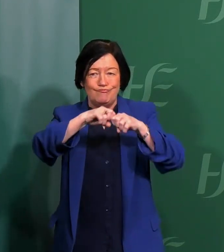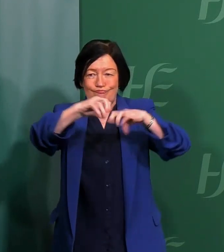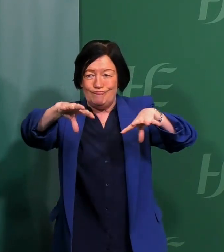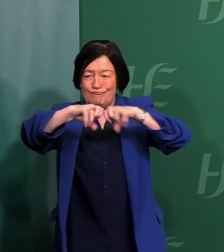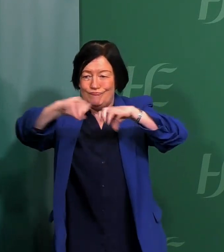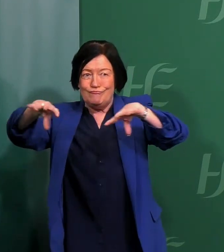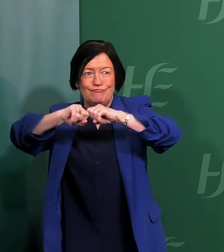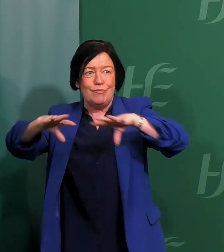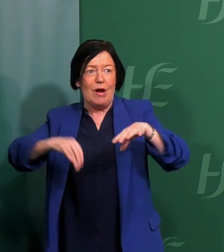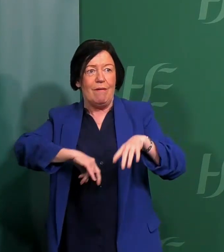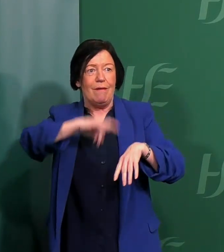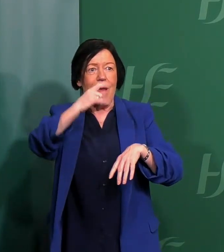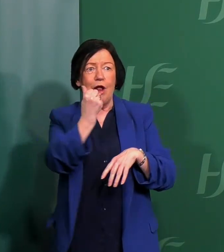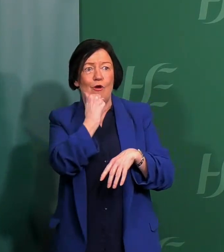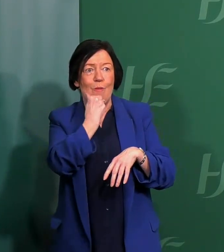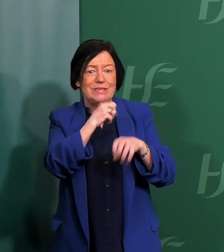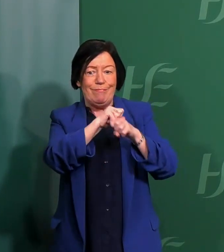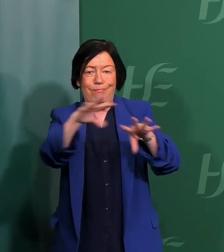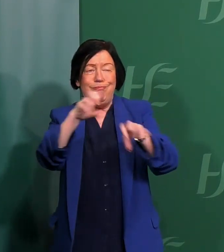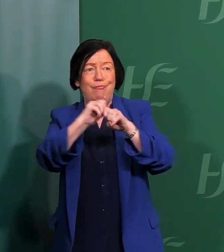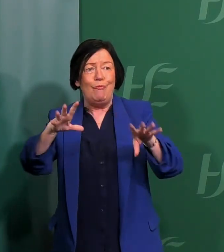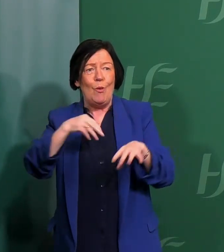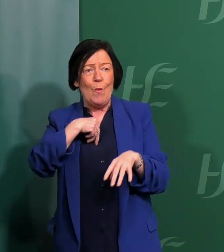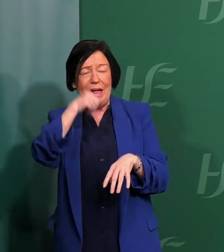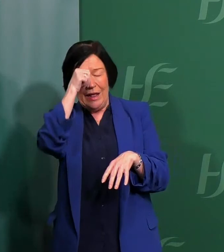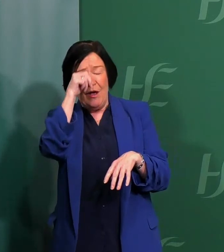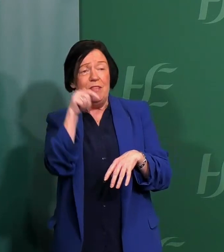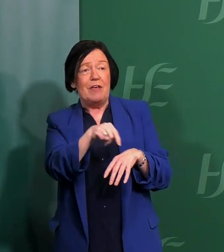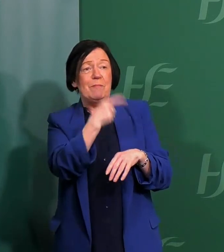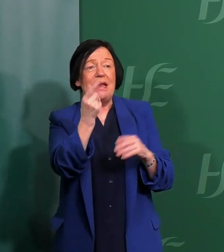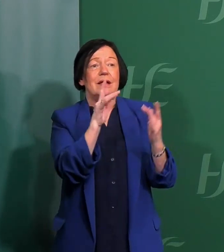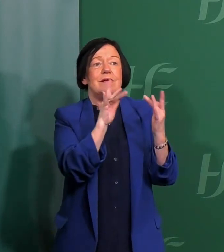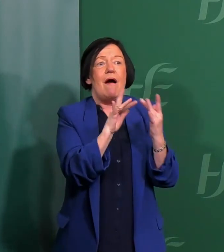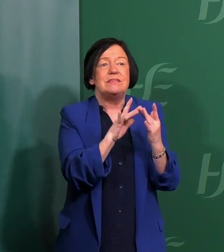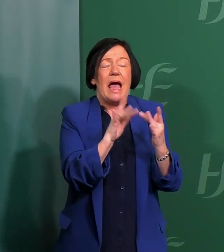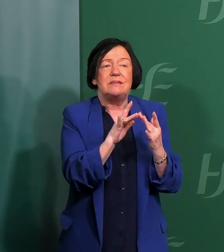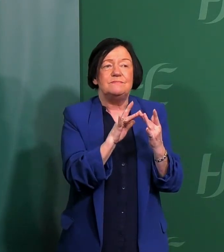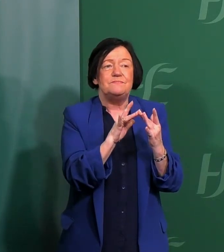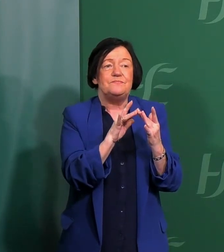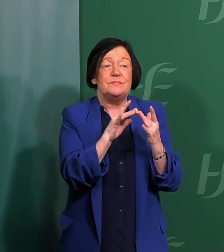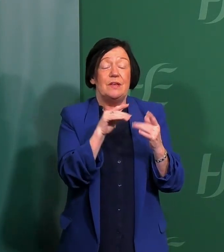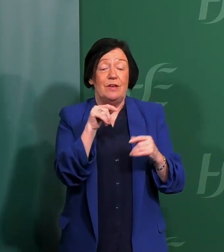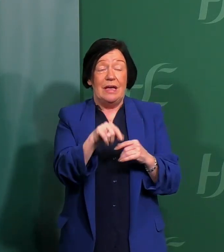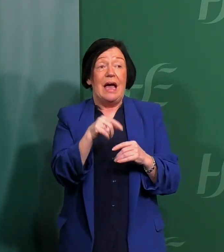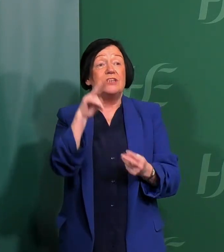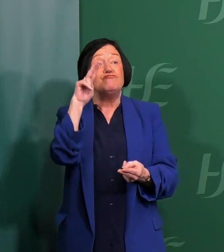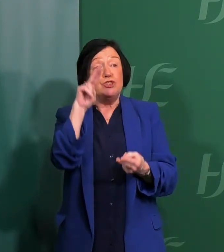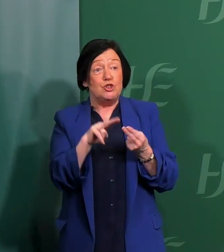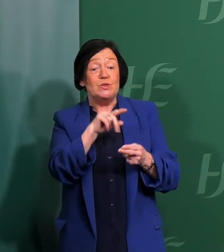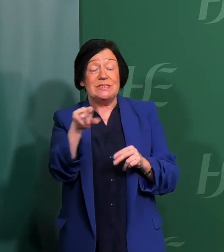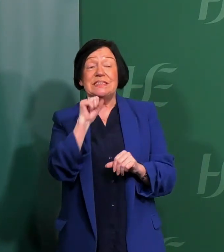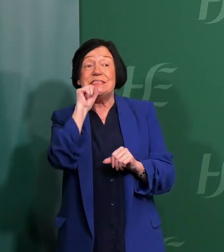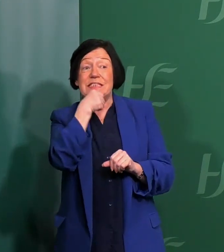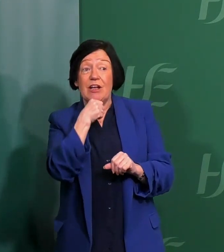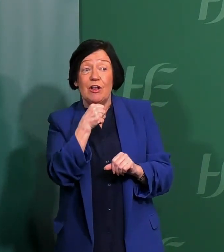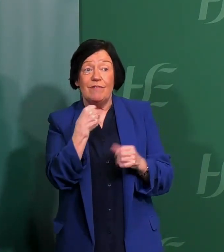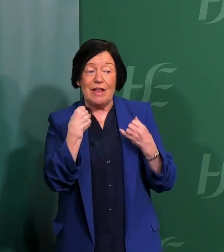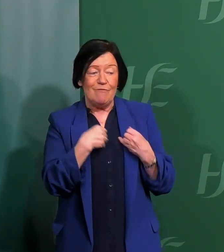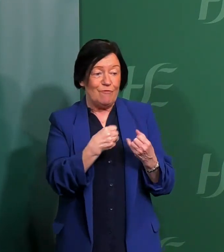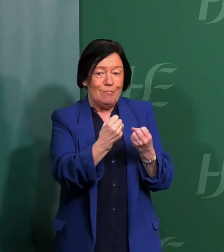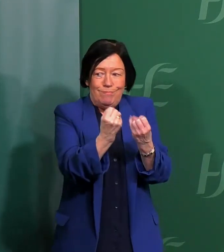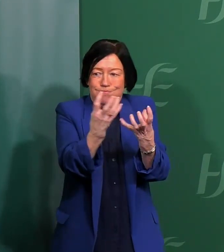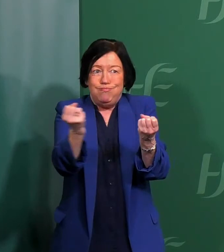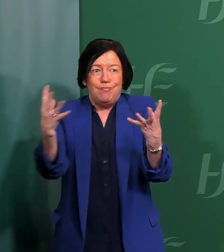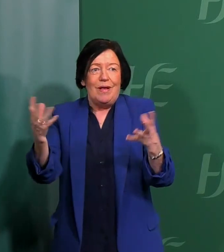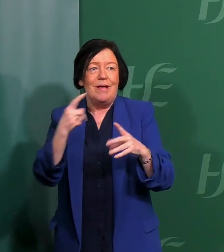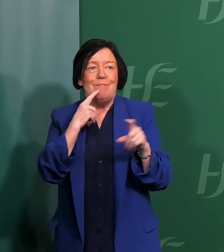high incidence, as we know, that they've been in contact with it. And while it has reduced the severity of illness for many, there